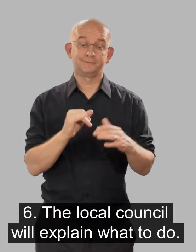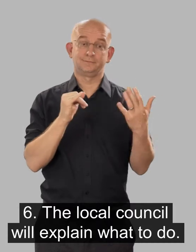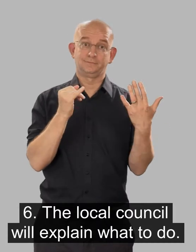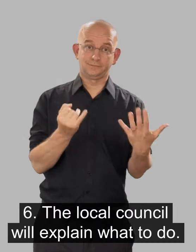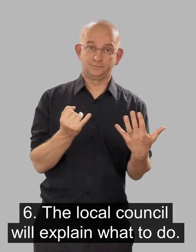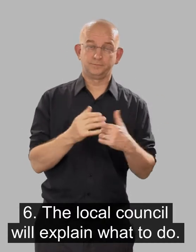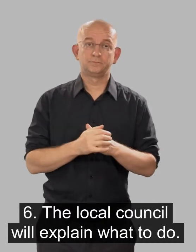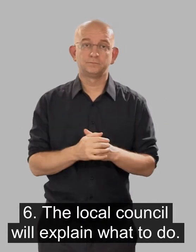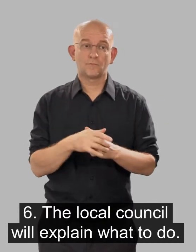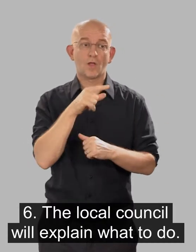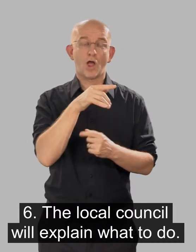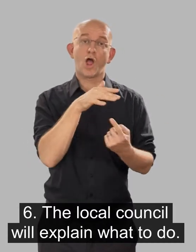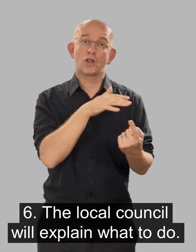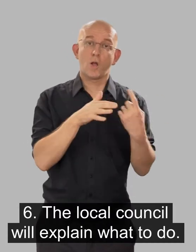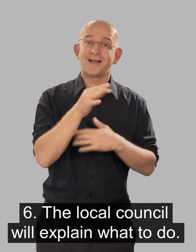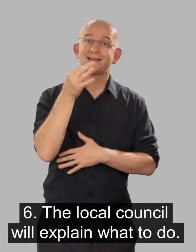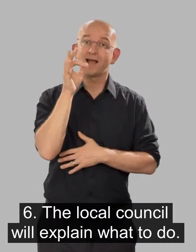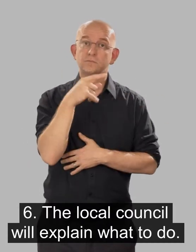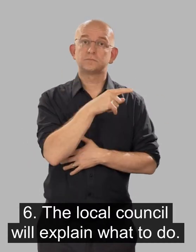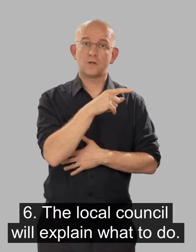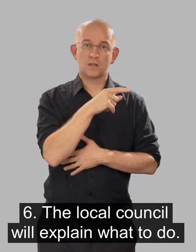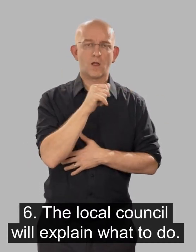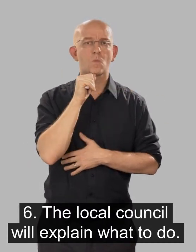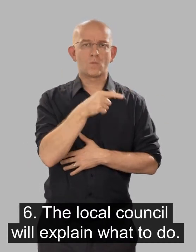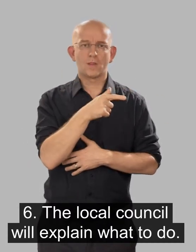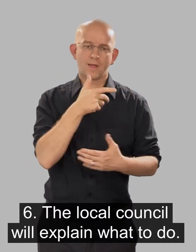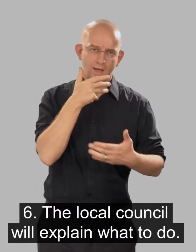Number 6. The local council will explain what to do.